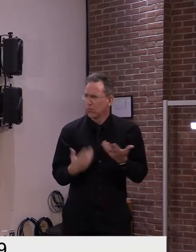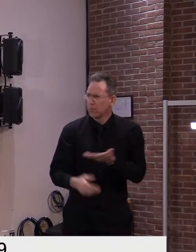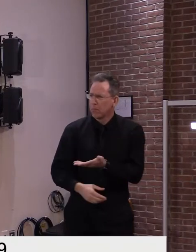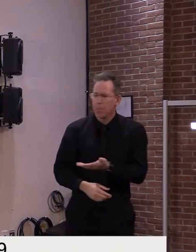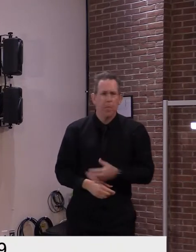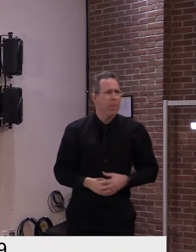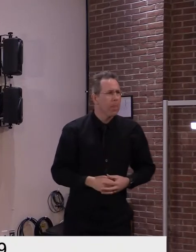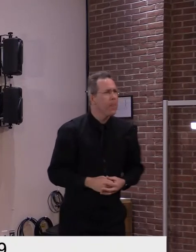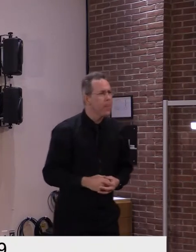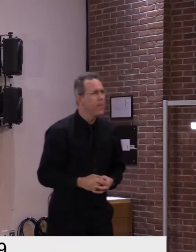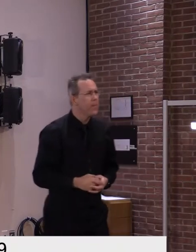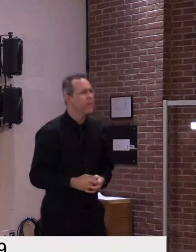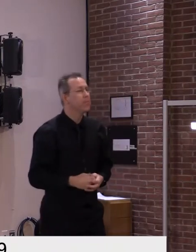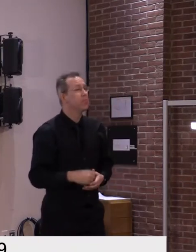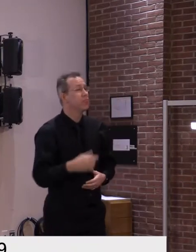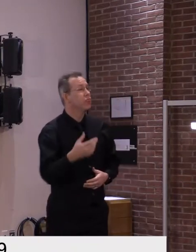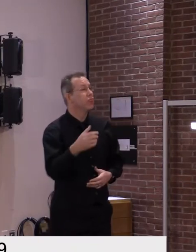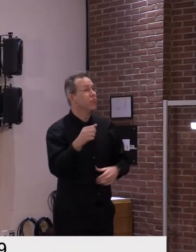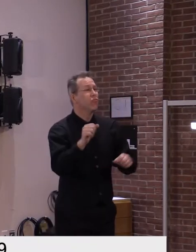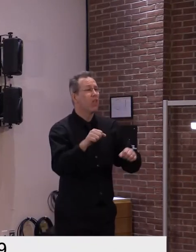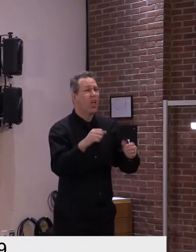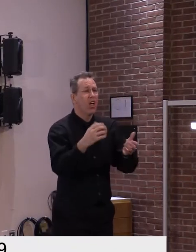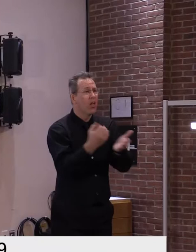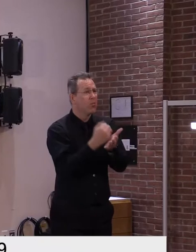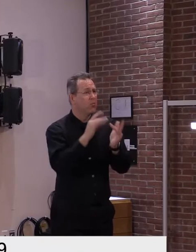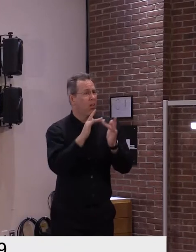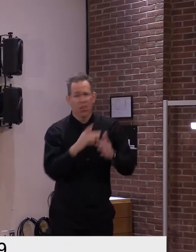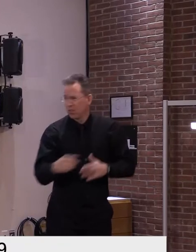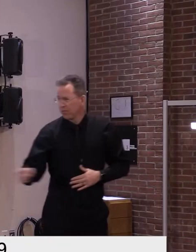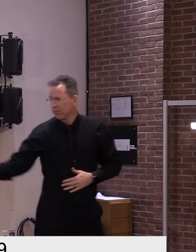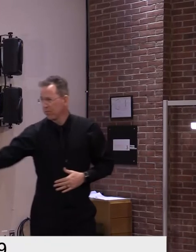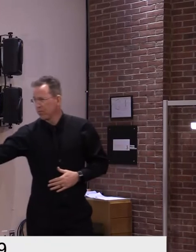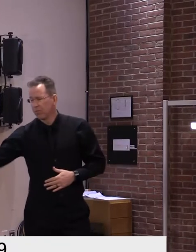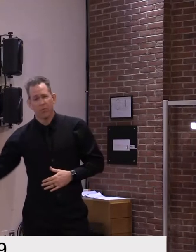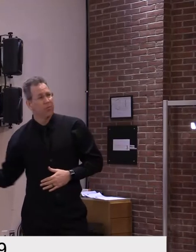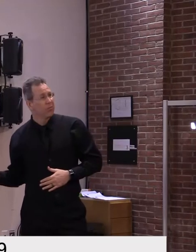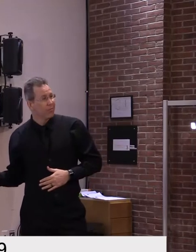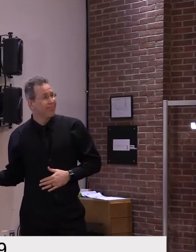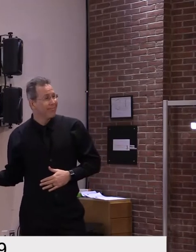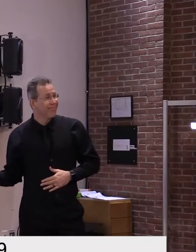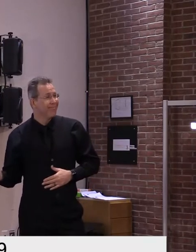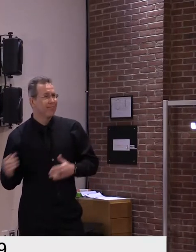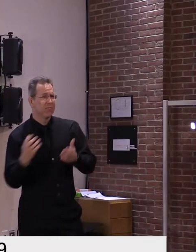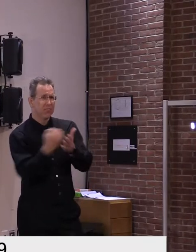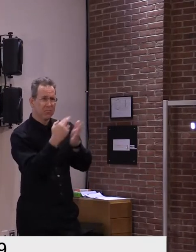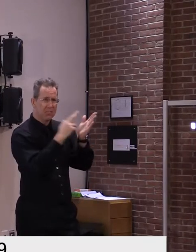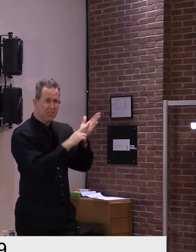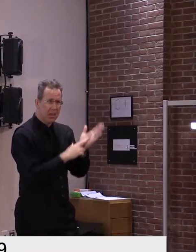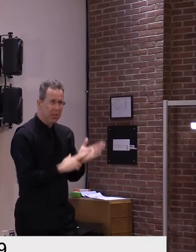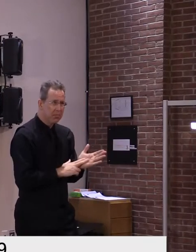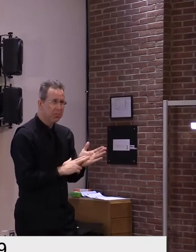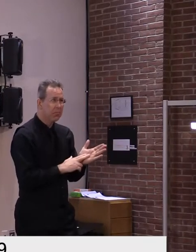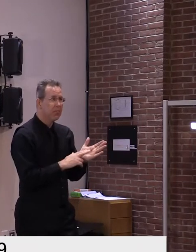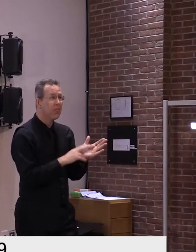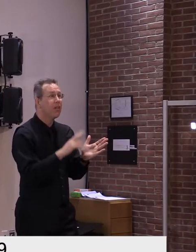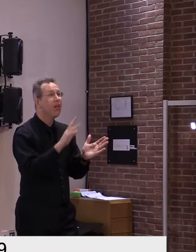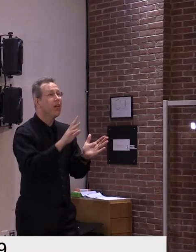You can go on the website and register. You cannot sign up for a